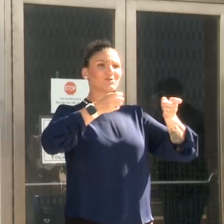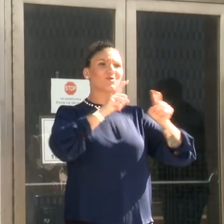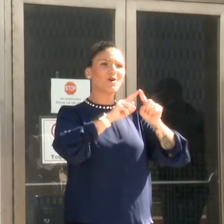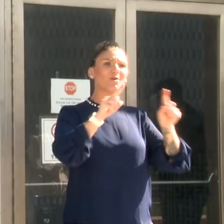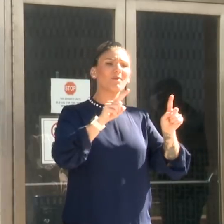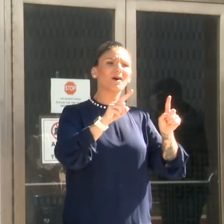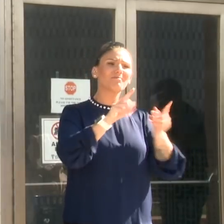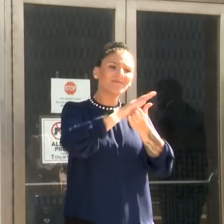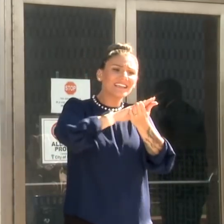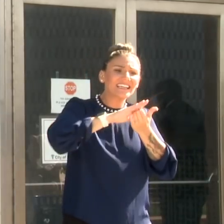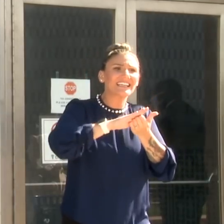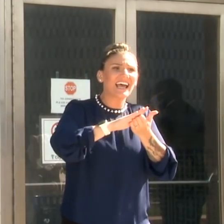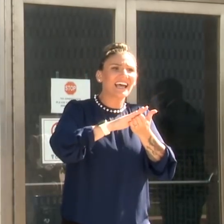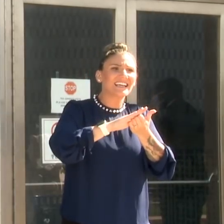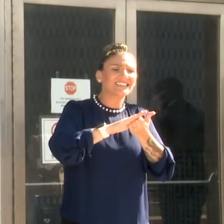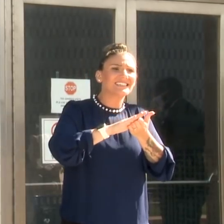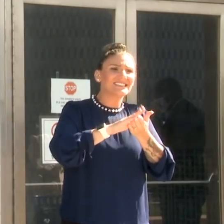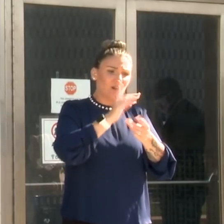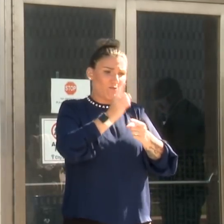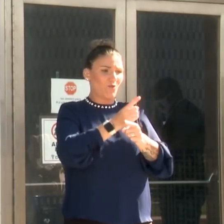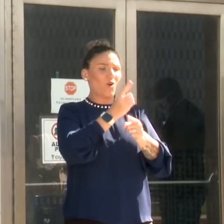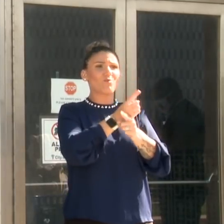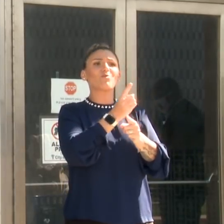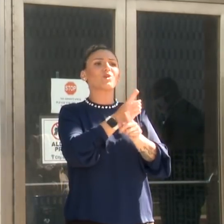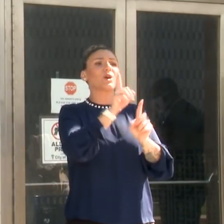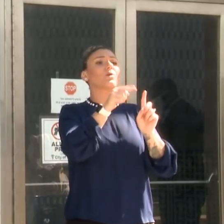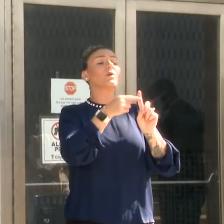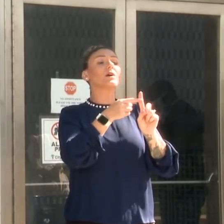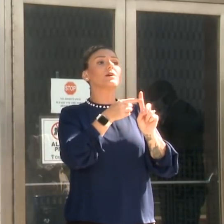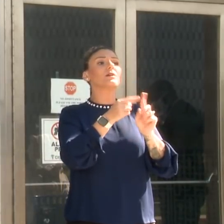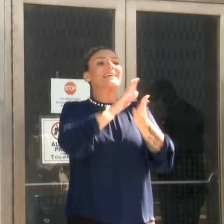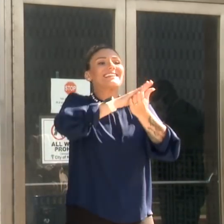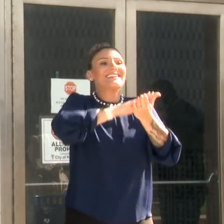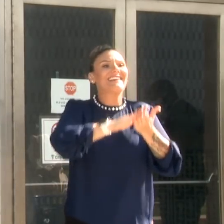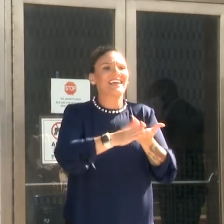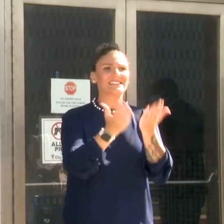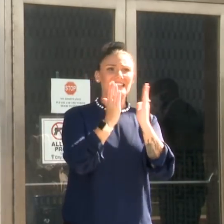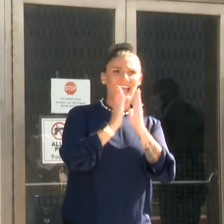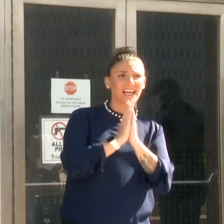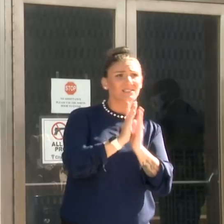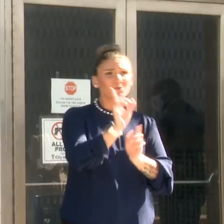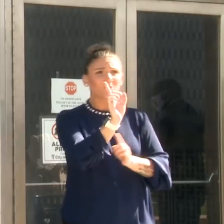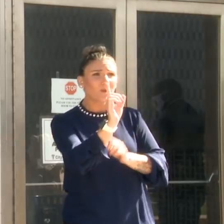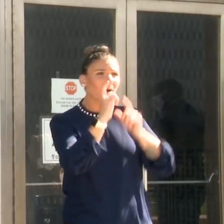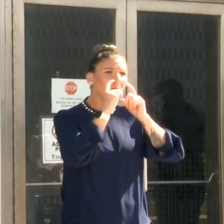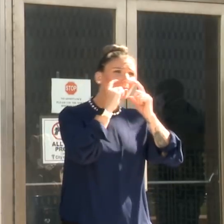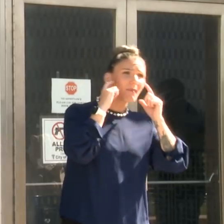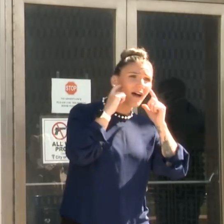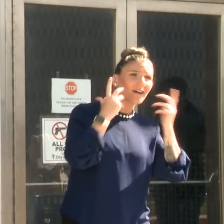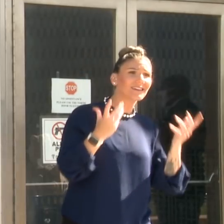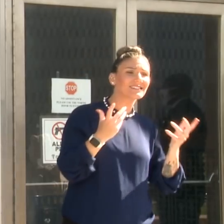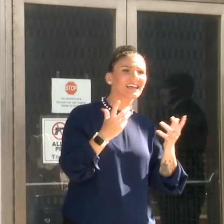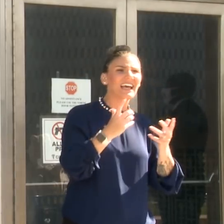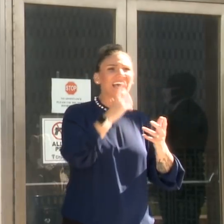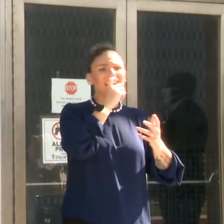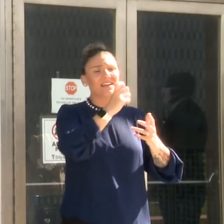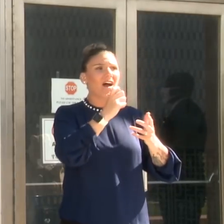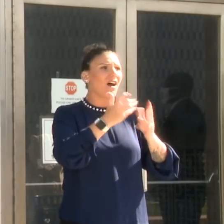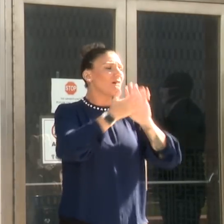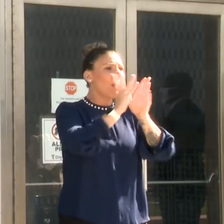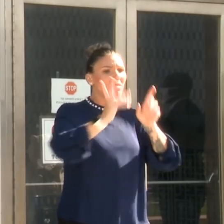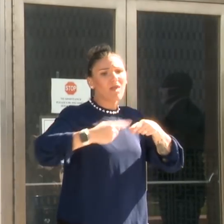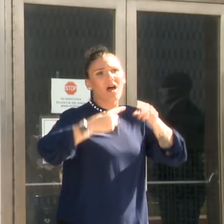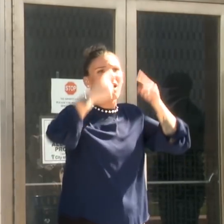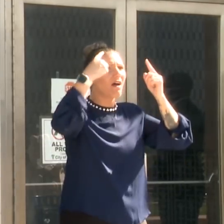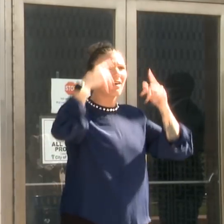be polite and civil as we politely ask people, where's your mask? And don't get into arguments with